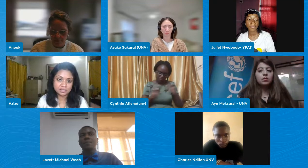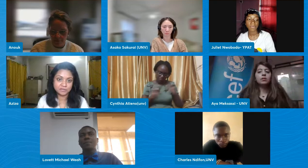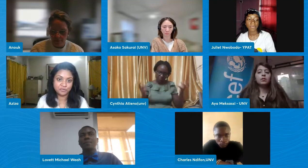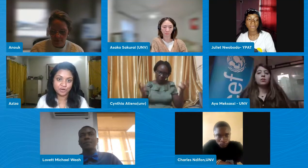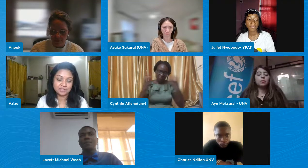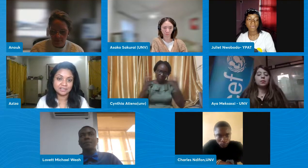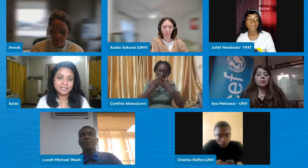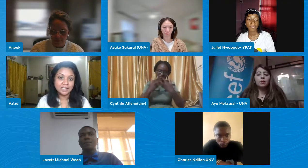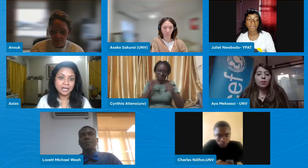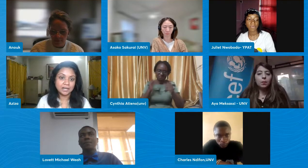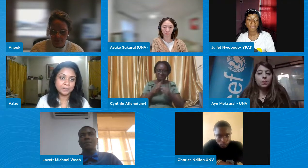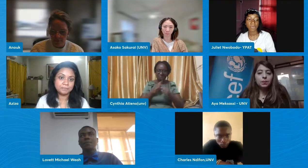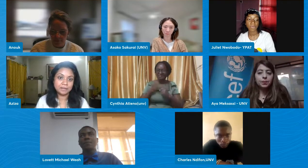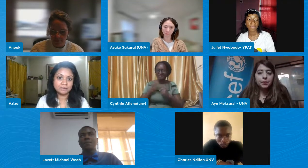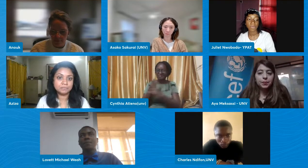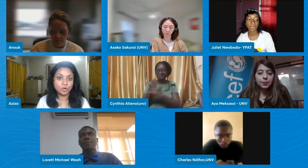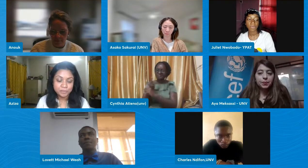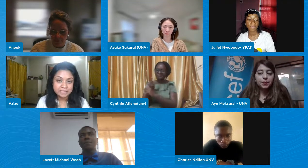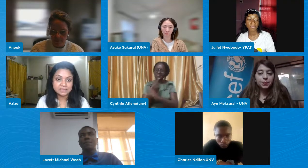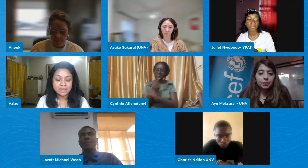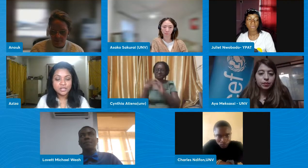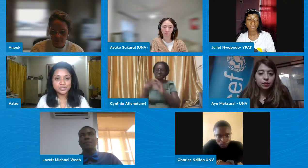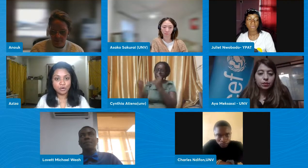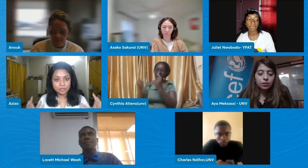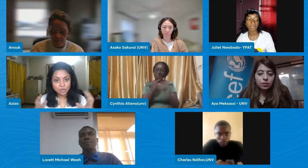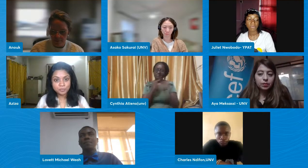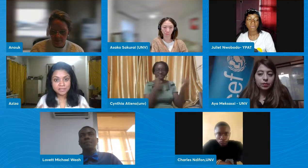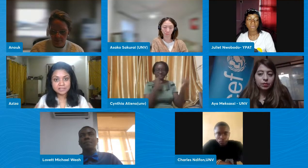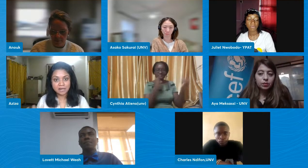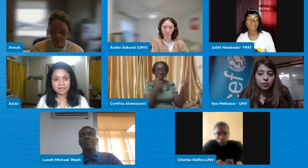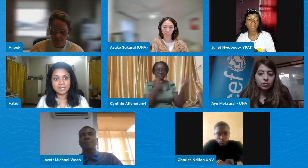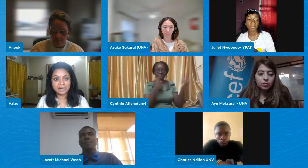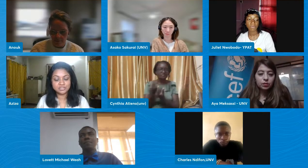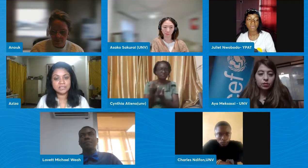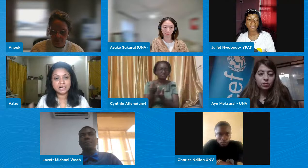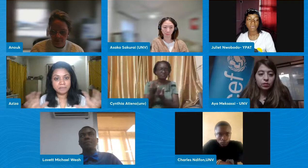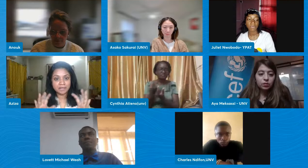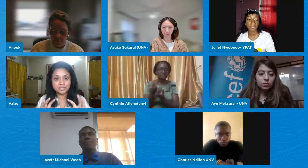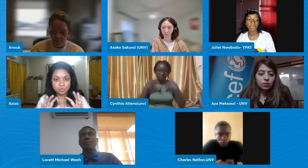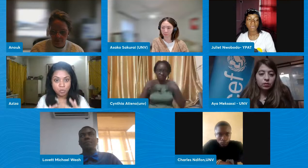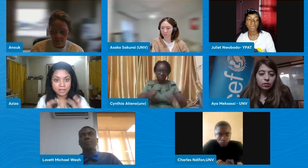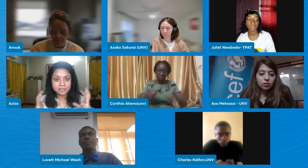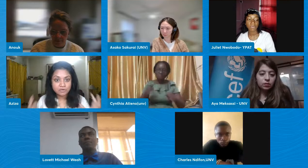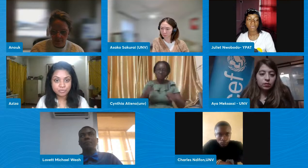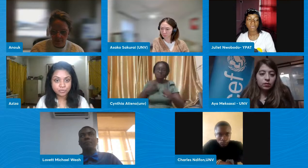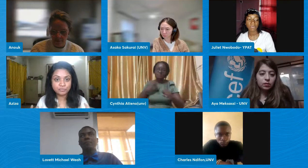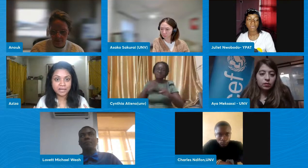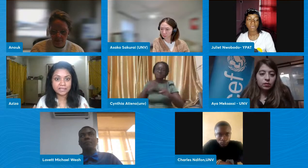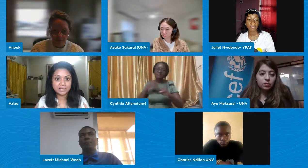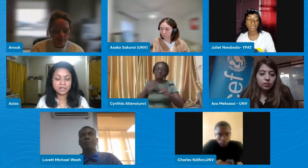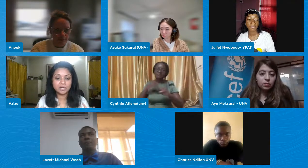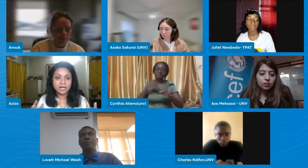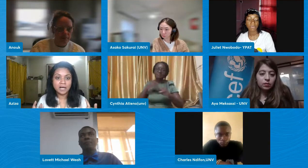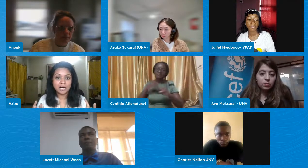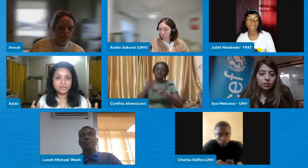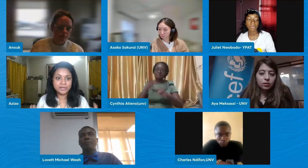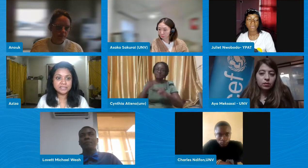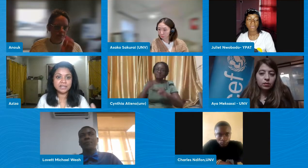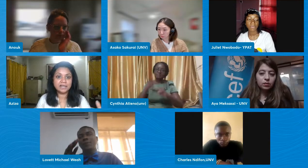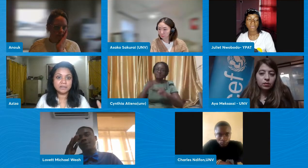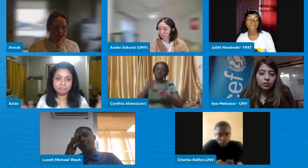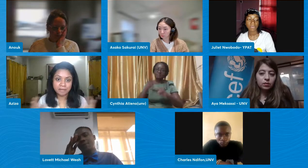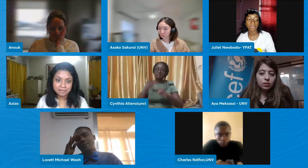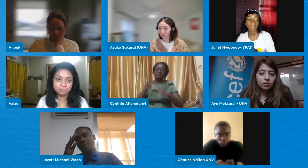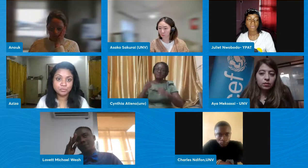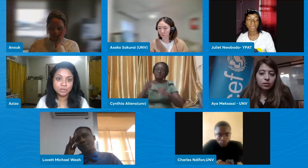different cohorts for the OPDs. So all the OPDs are actually coming under one roof, and they're